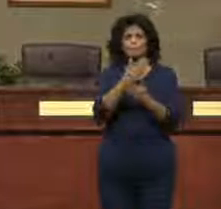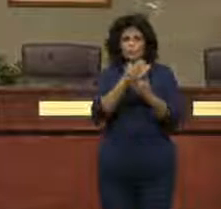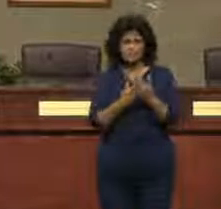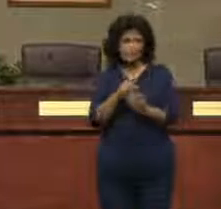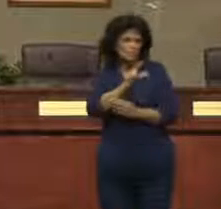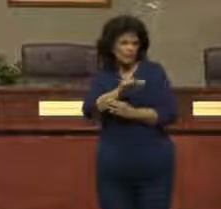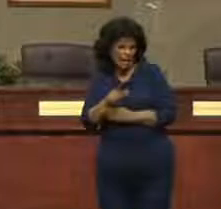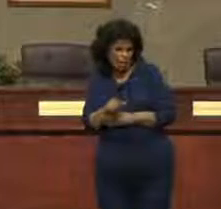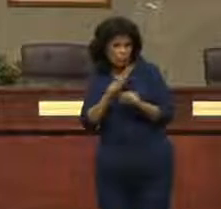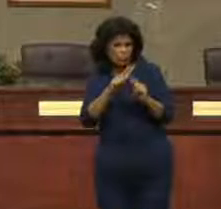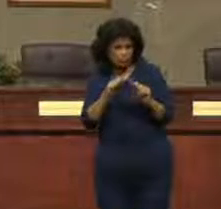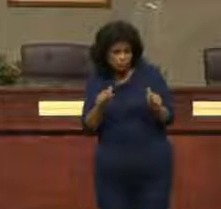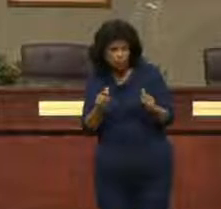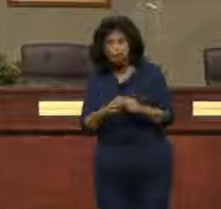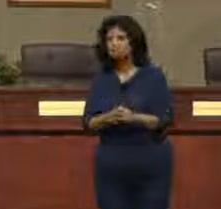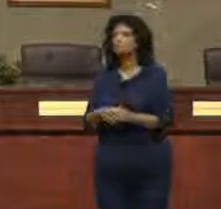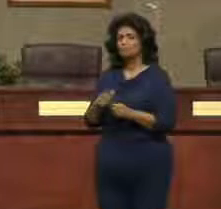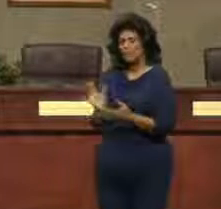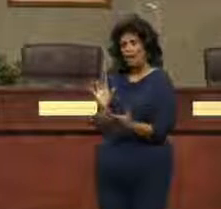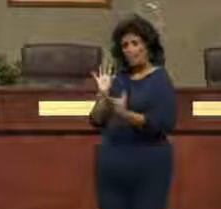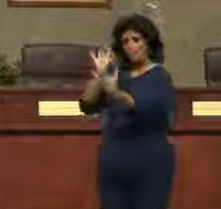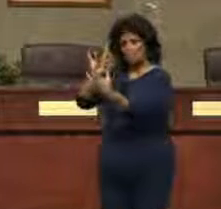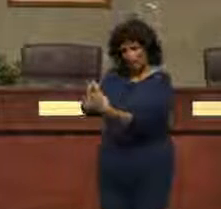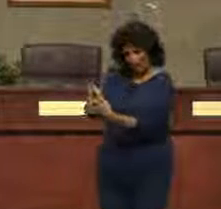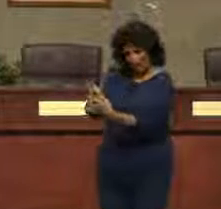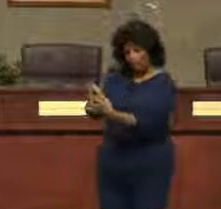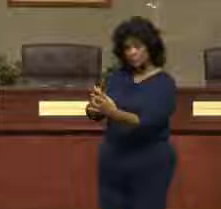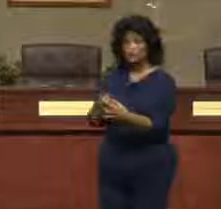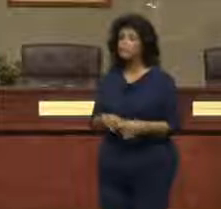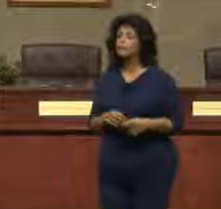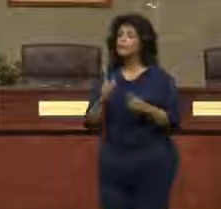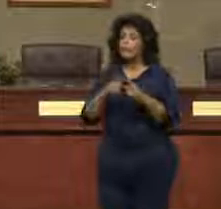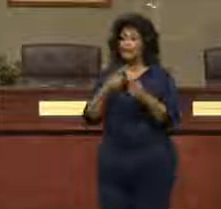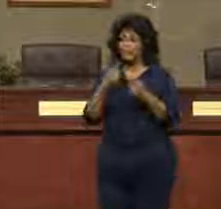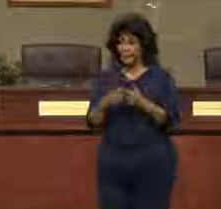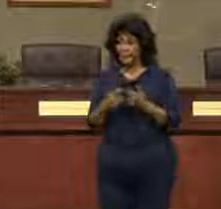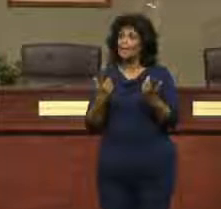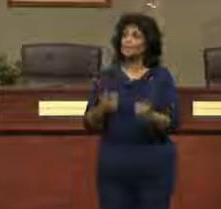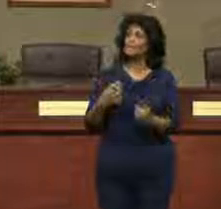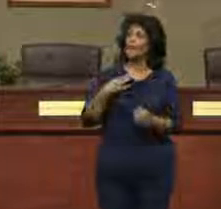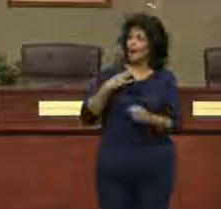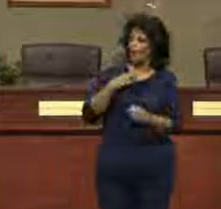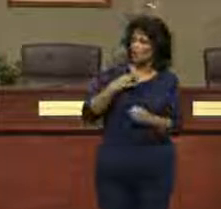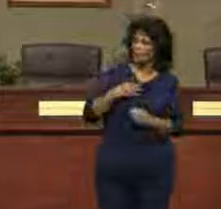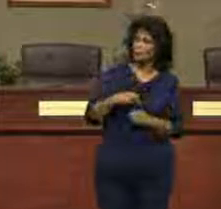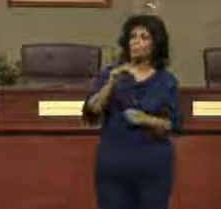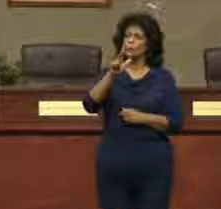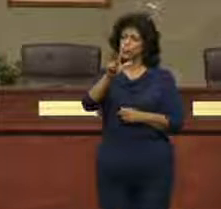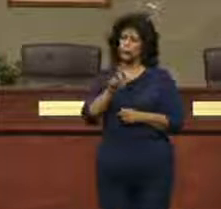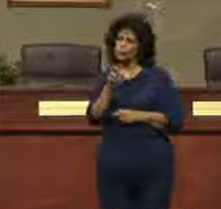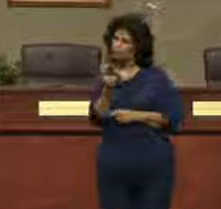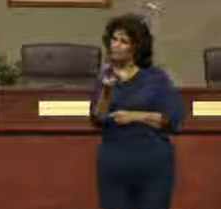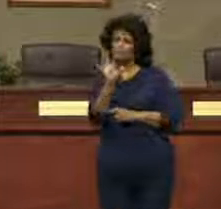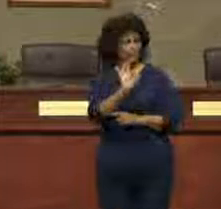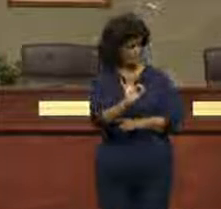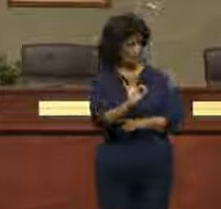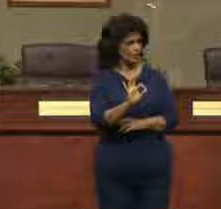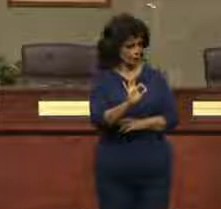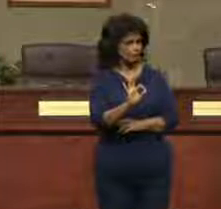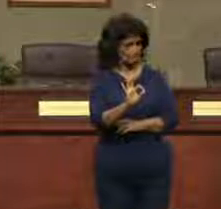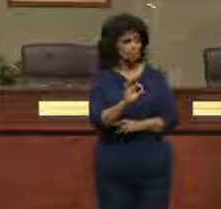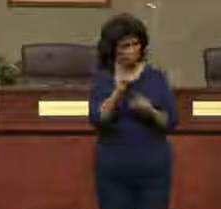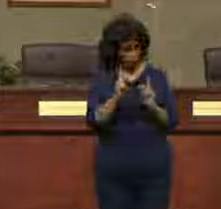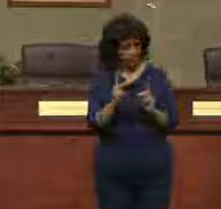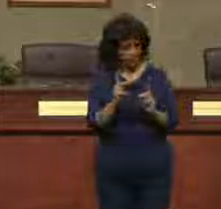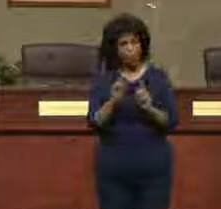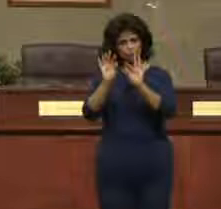portal, and 369 applications were completed. Interested residents are